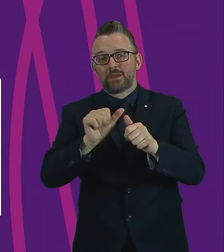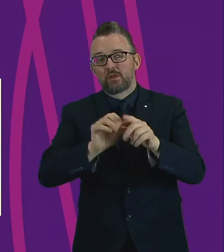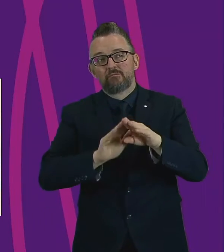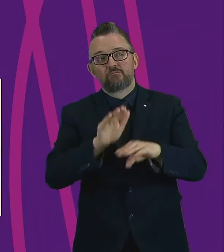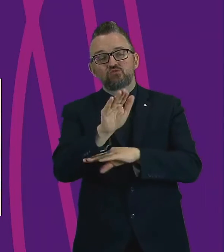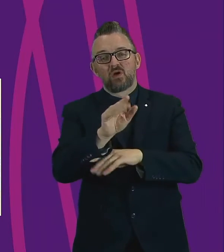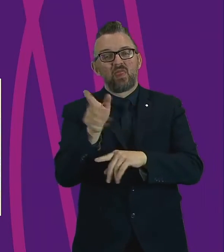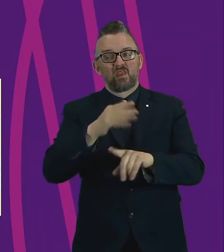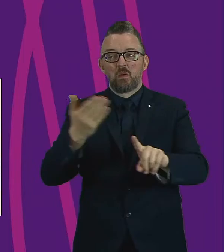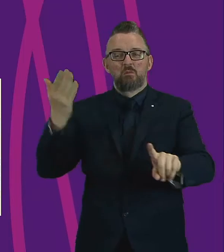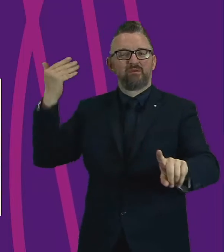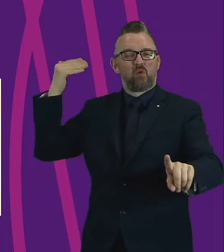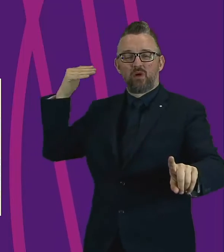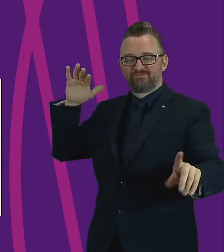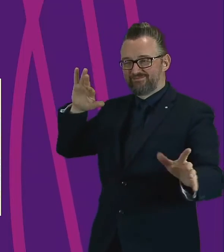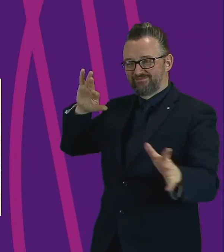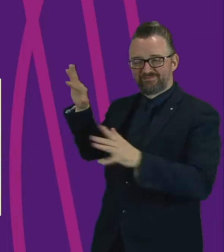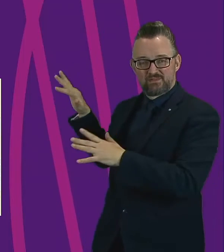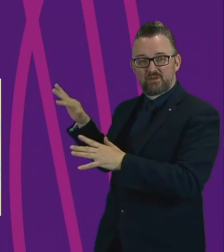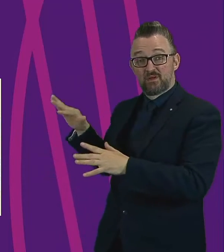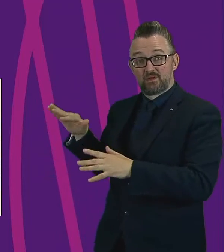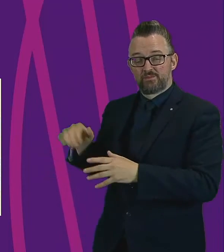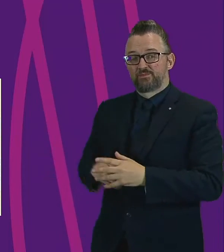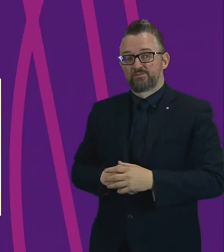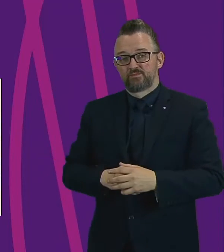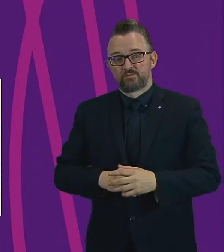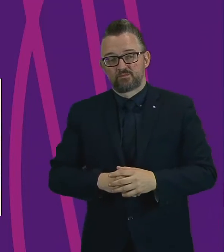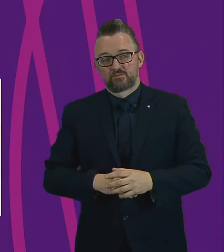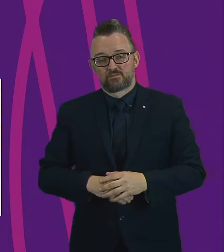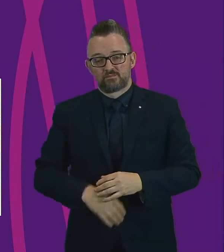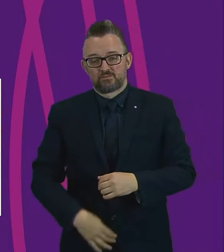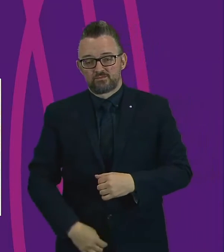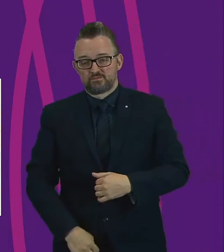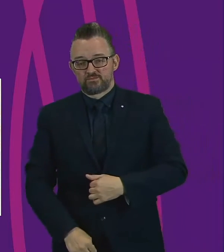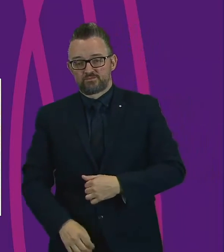than the past that we left behind 10 weeks ago.